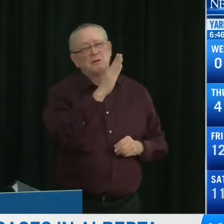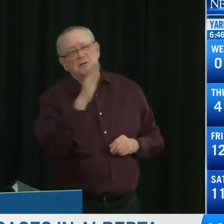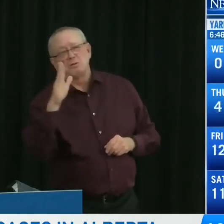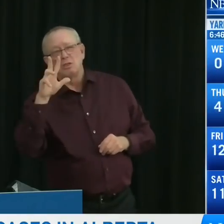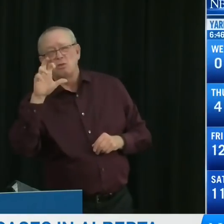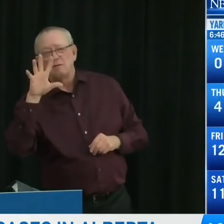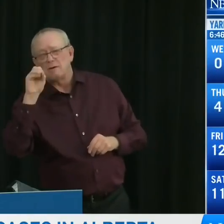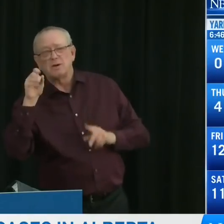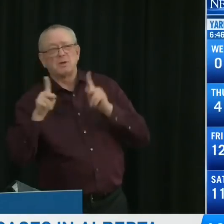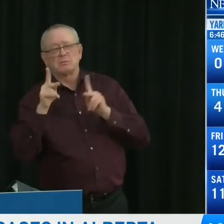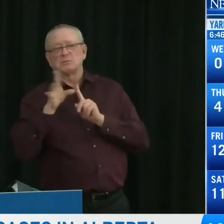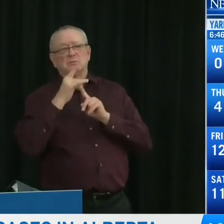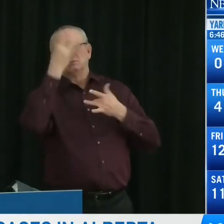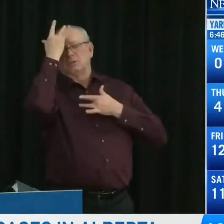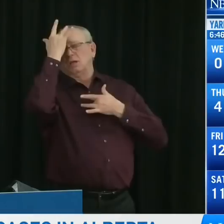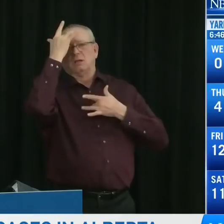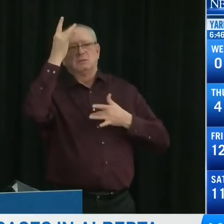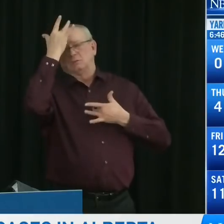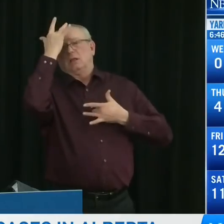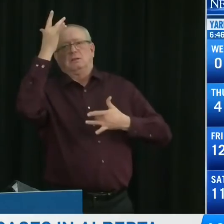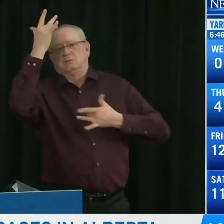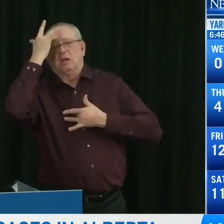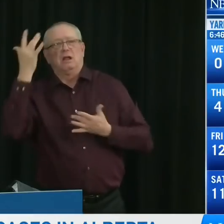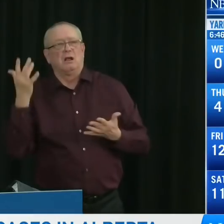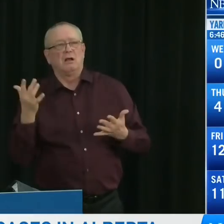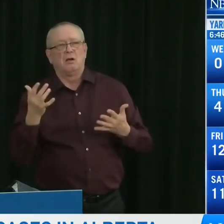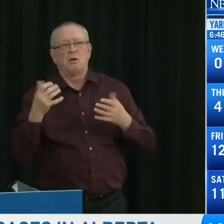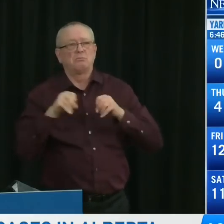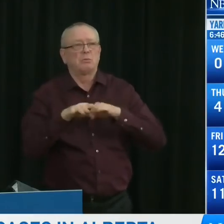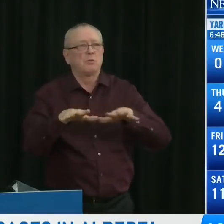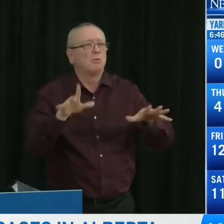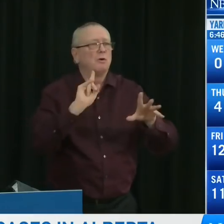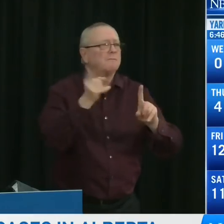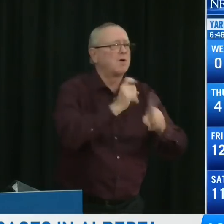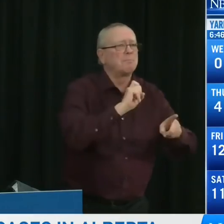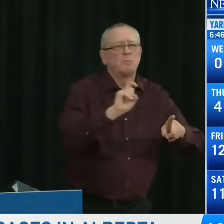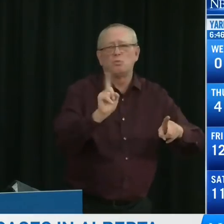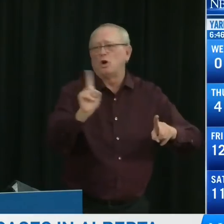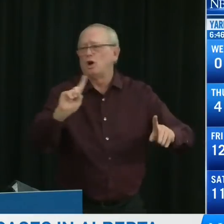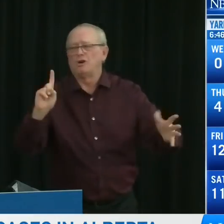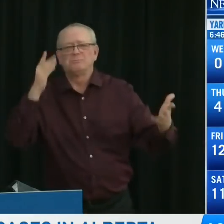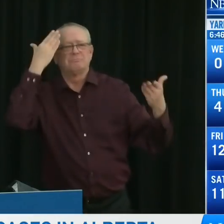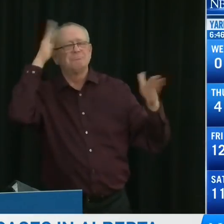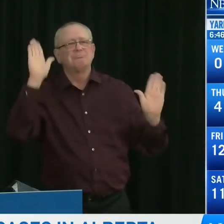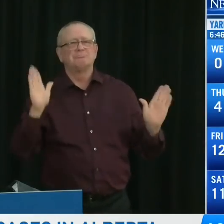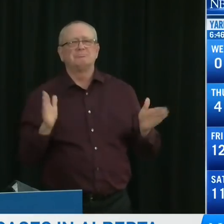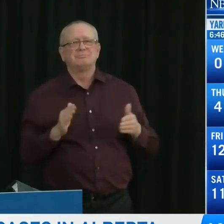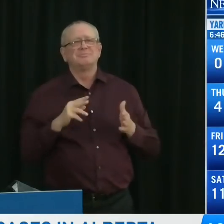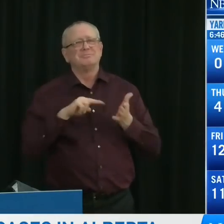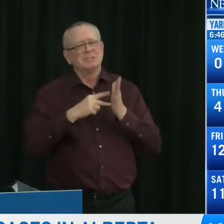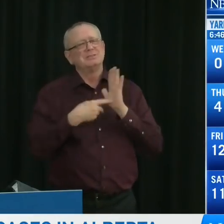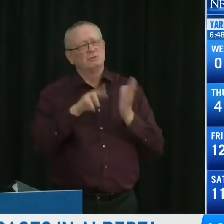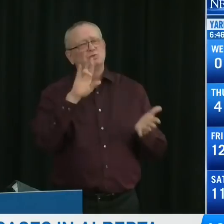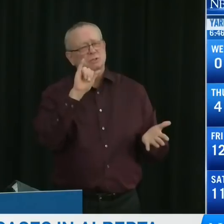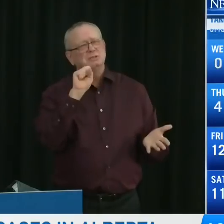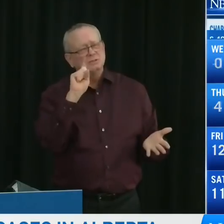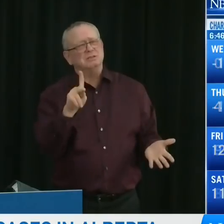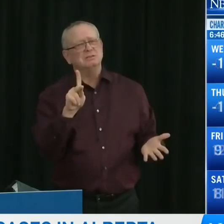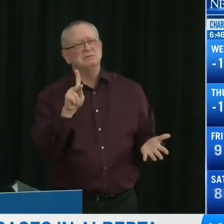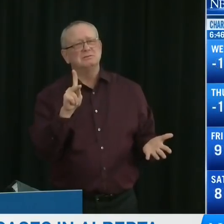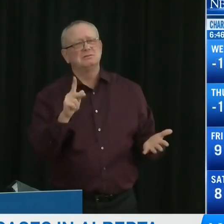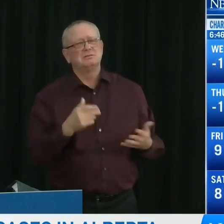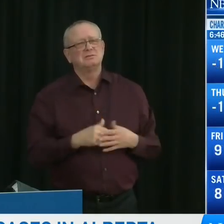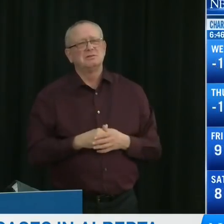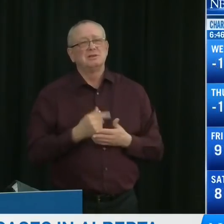the source of transmission. This puts us all at greater risk. This is why we put in place the measures we did